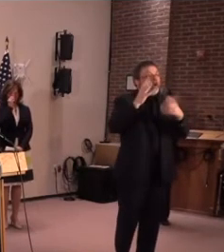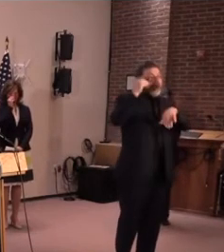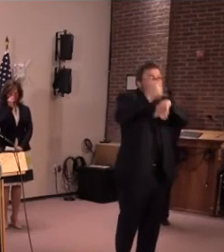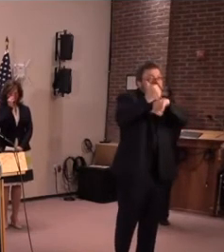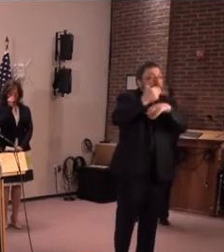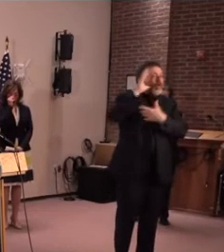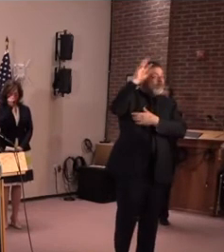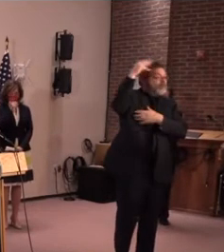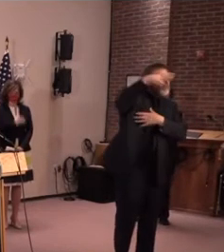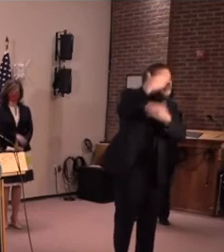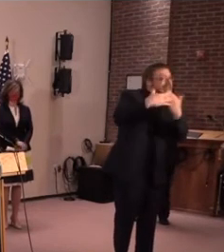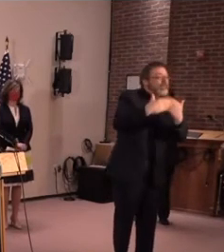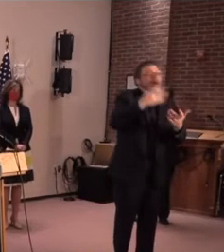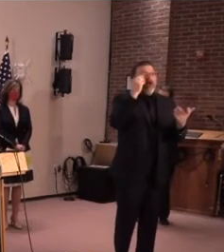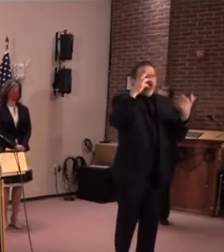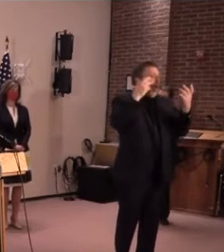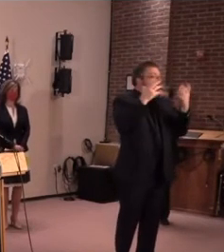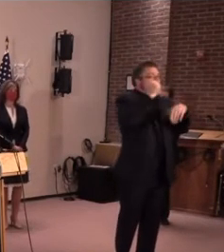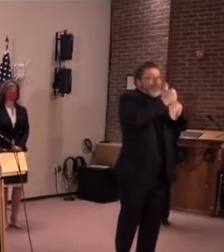delayed by the